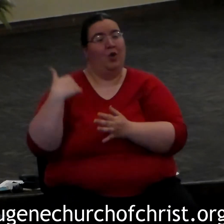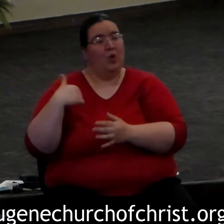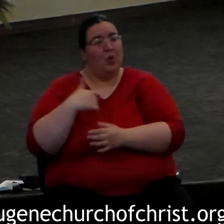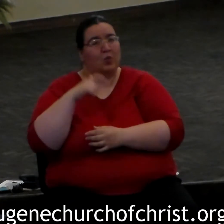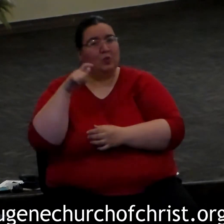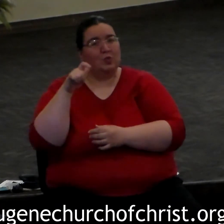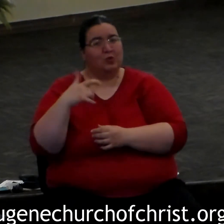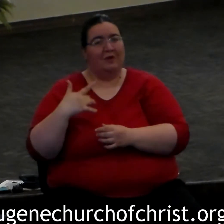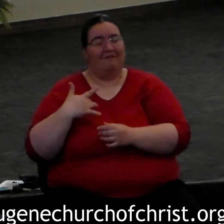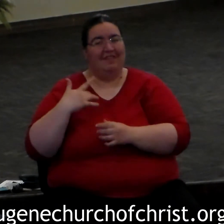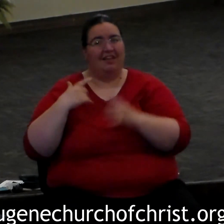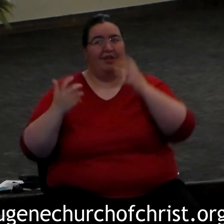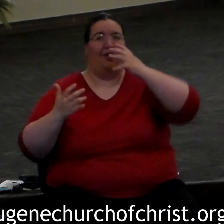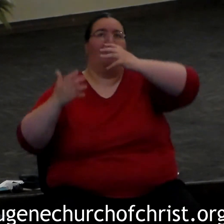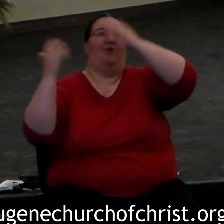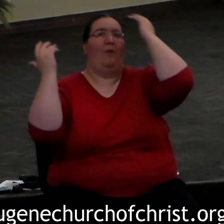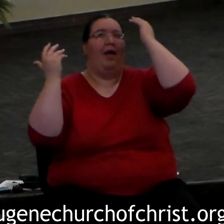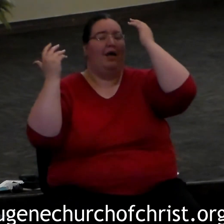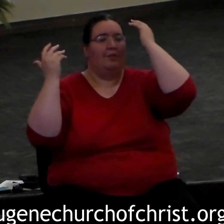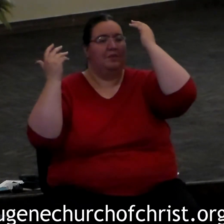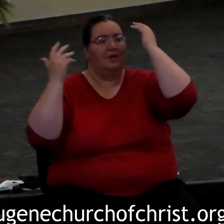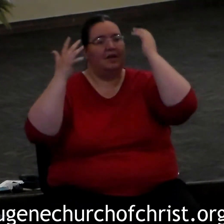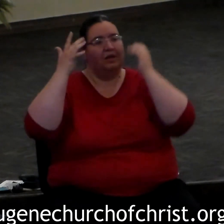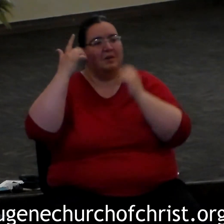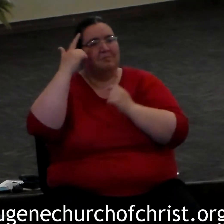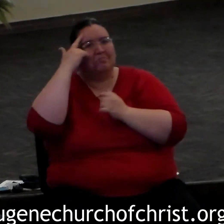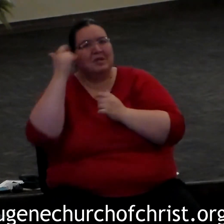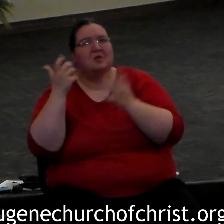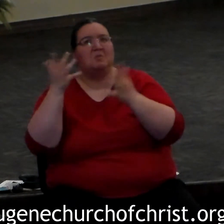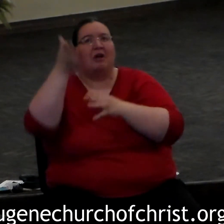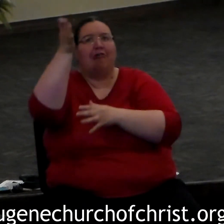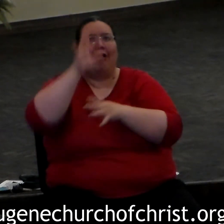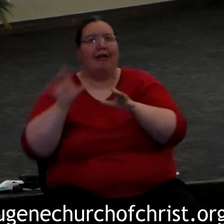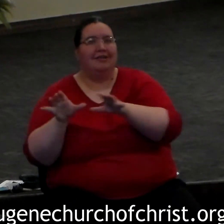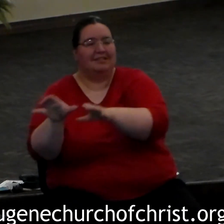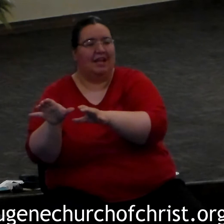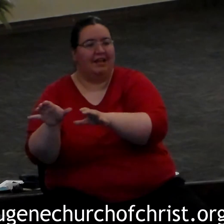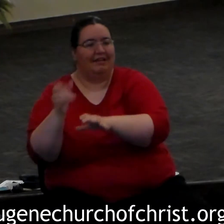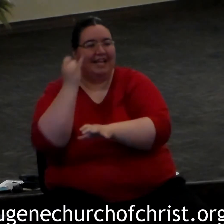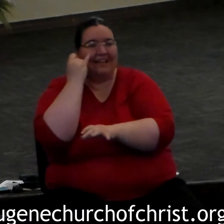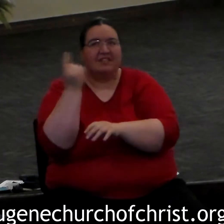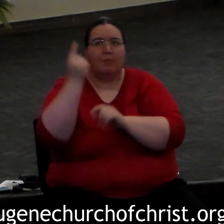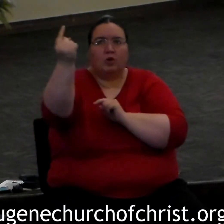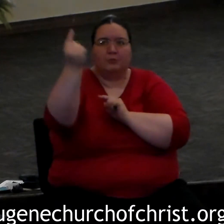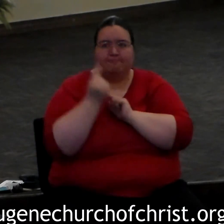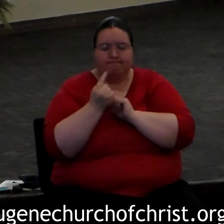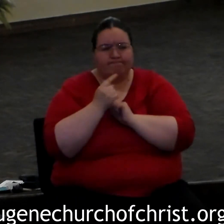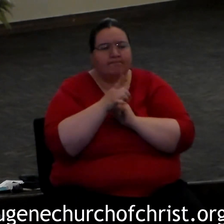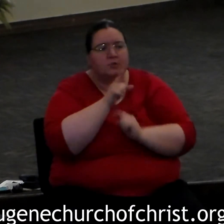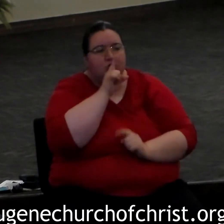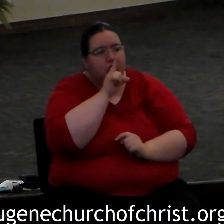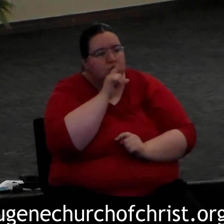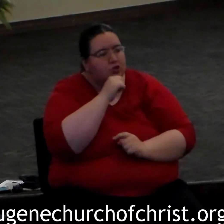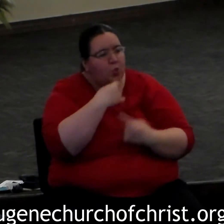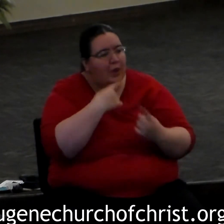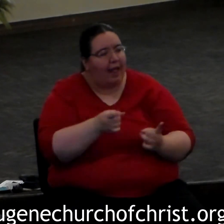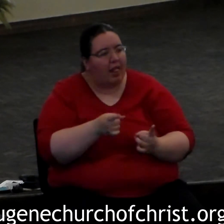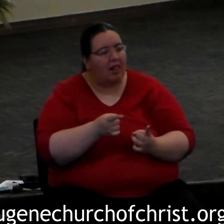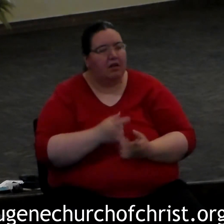said, don't tell anyone about it, it would be the hardest thing in the world to keep your mouth shut. And instead, we go through day